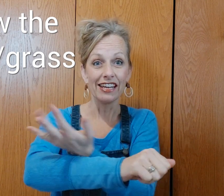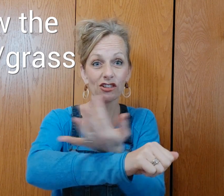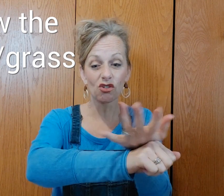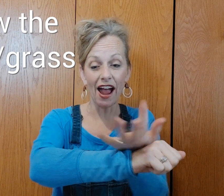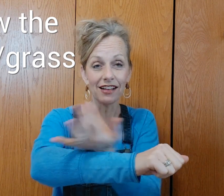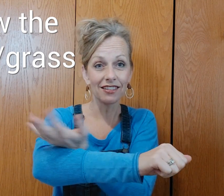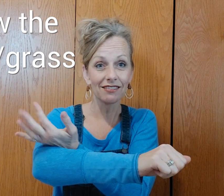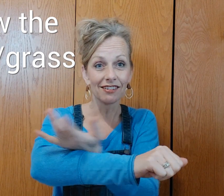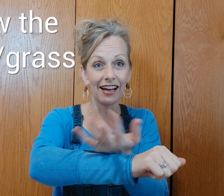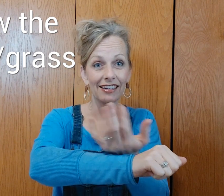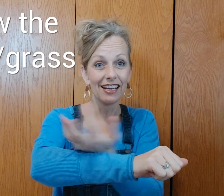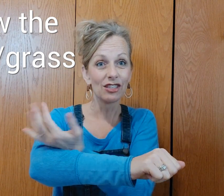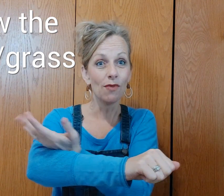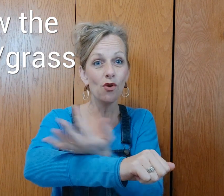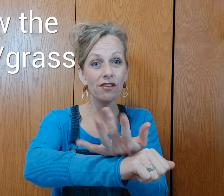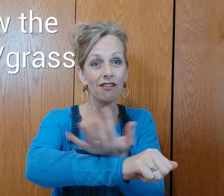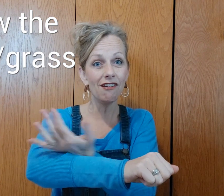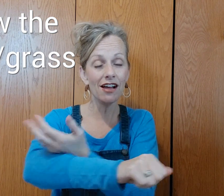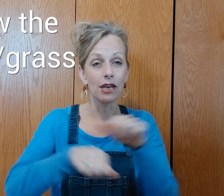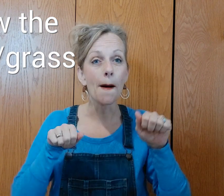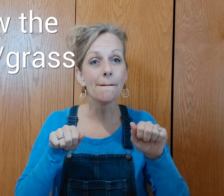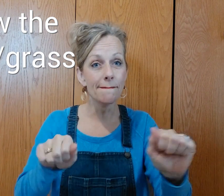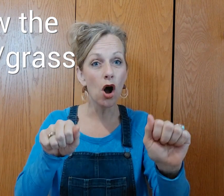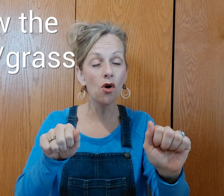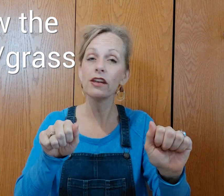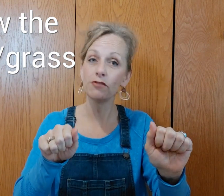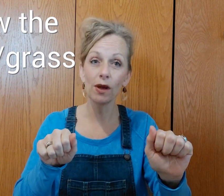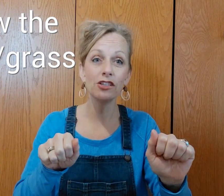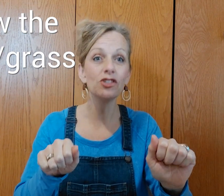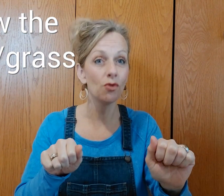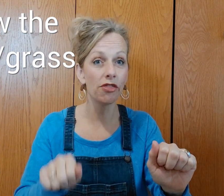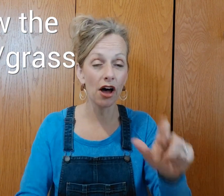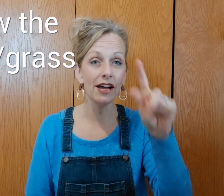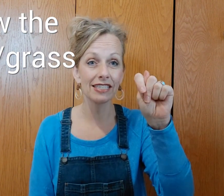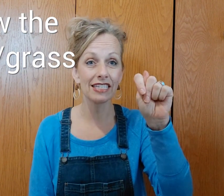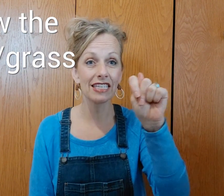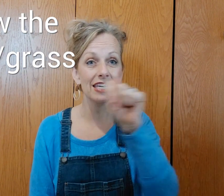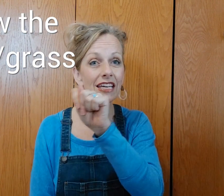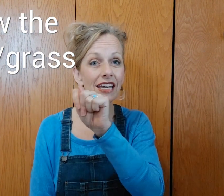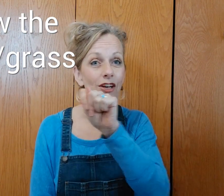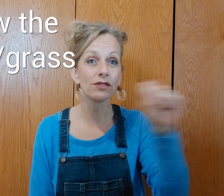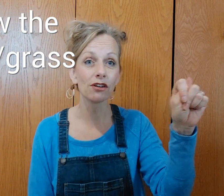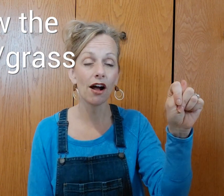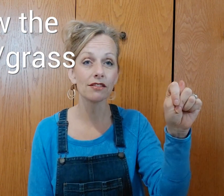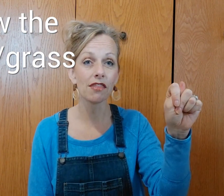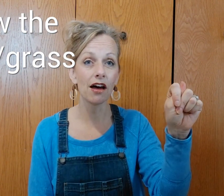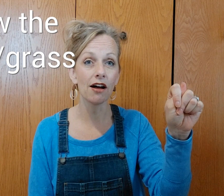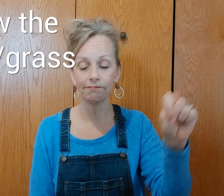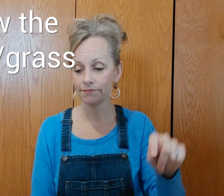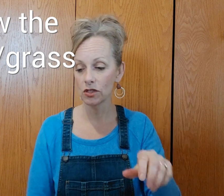here's grass, right? So mow the lawn. Mow, and if you wanted to do the, it's a T and it goes across. The.